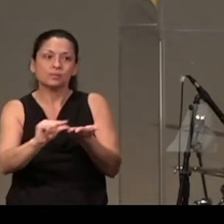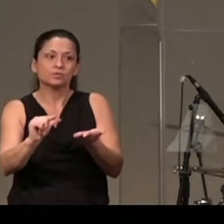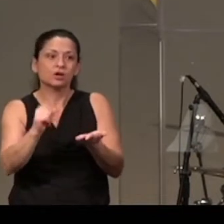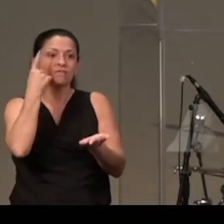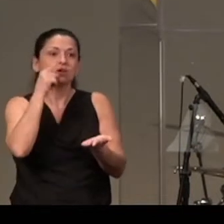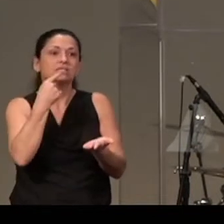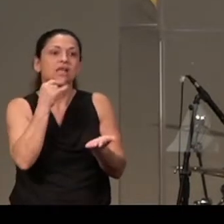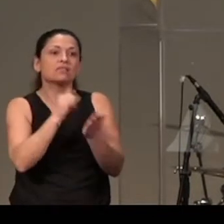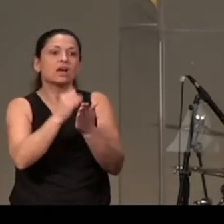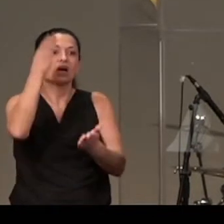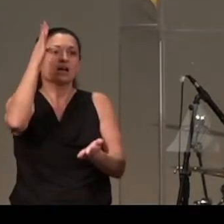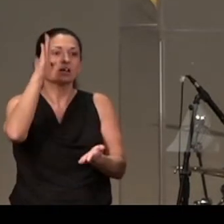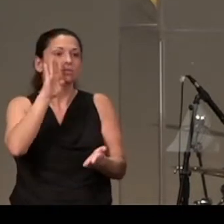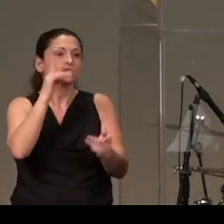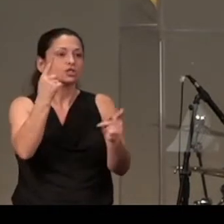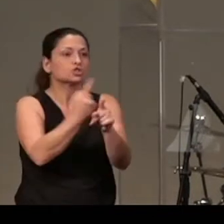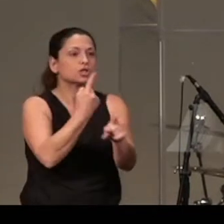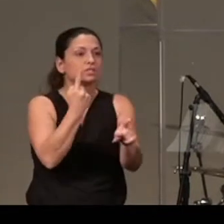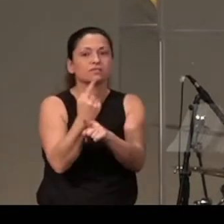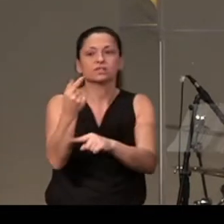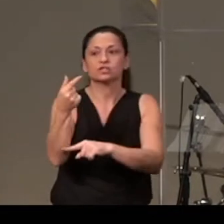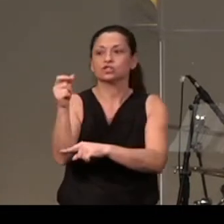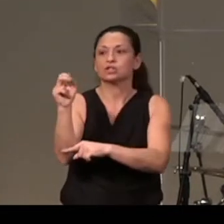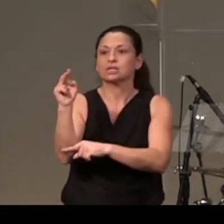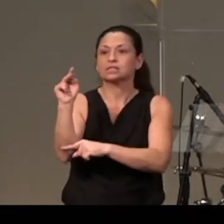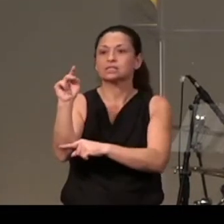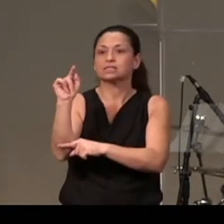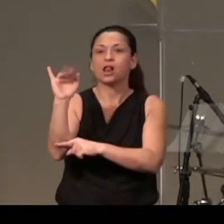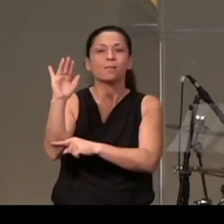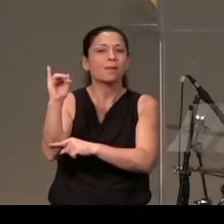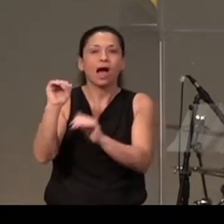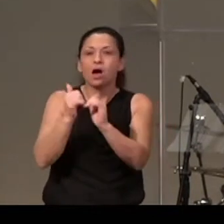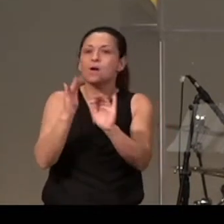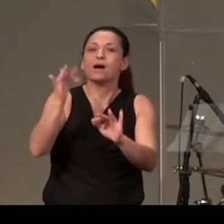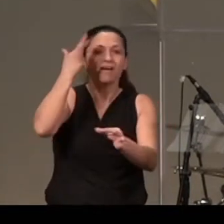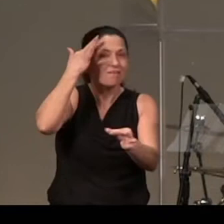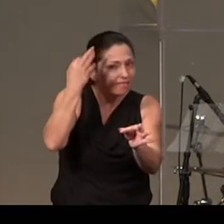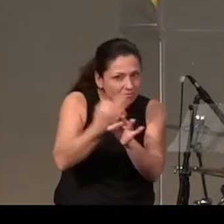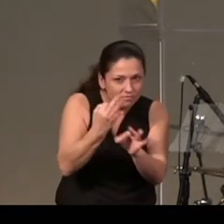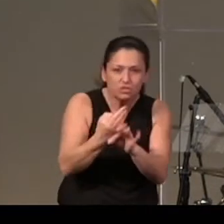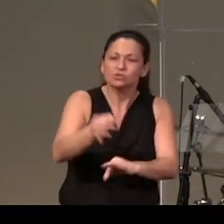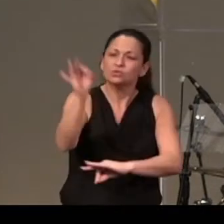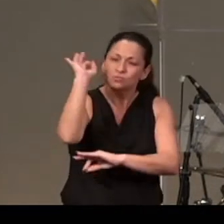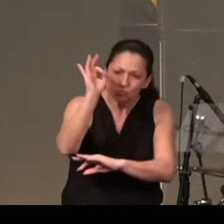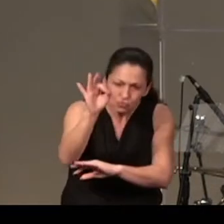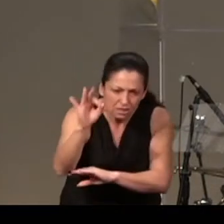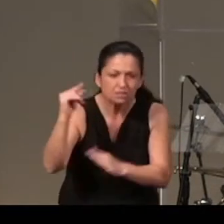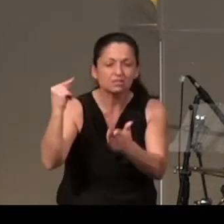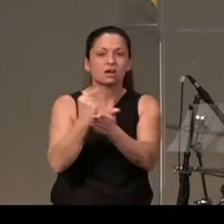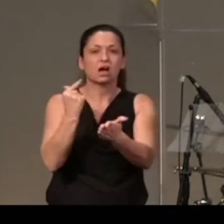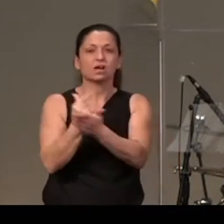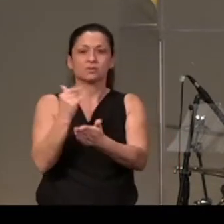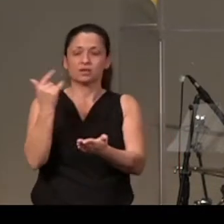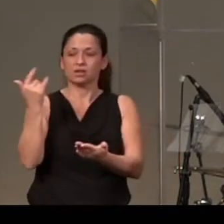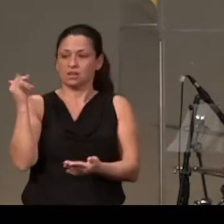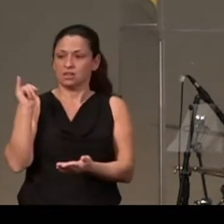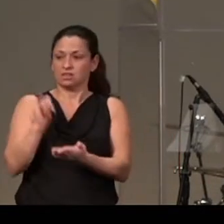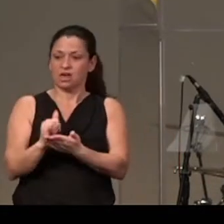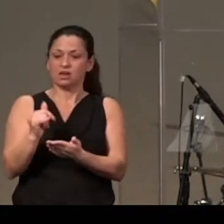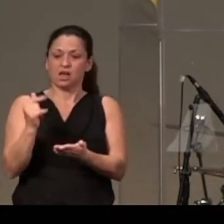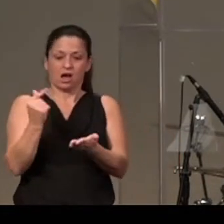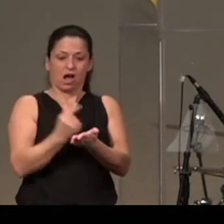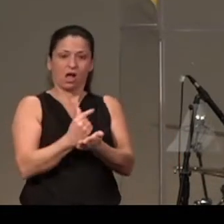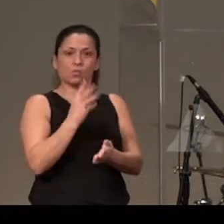that God would justify the Gentiles by faith, preached the gospel. The gospel was preached to Abraham 2,000 years